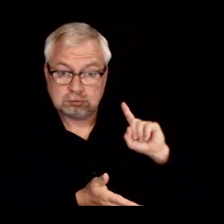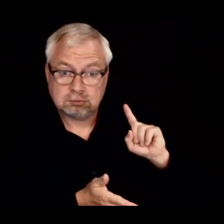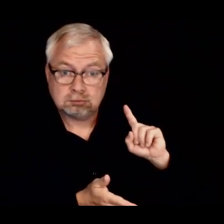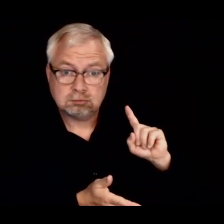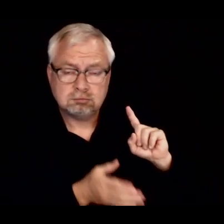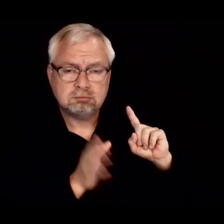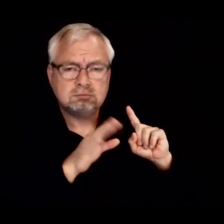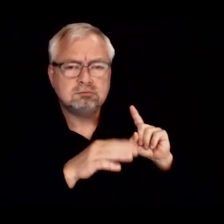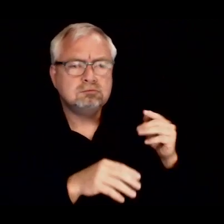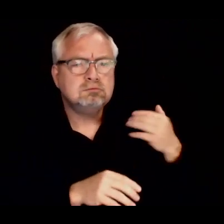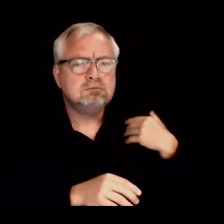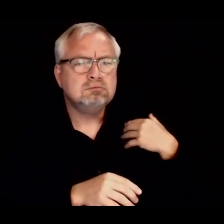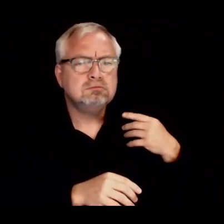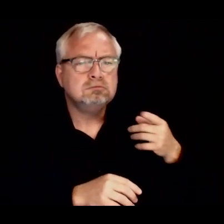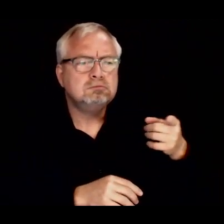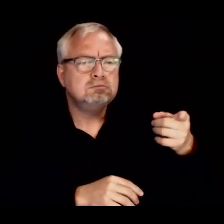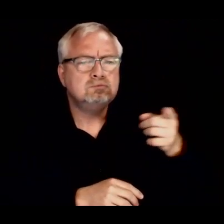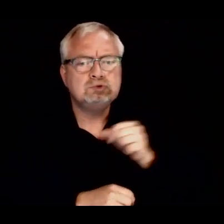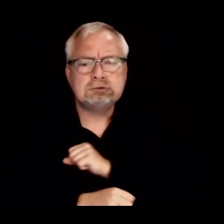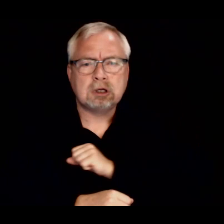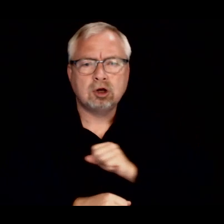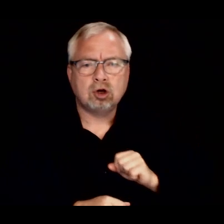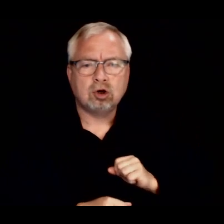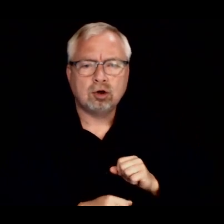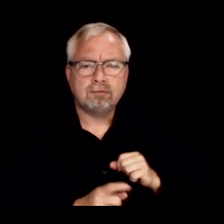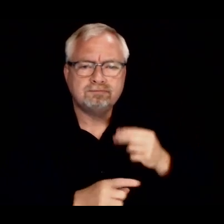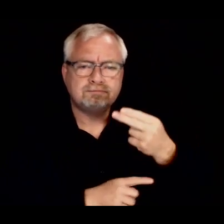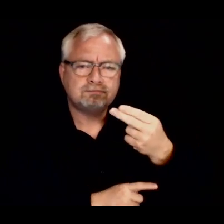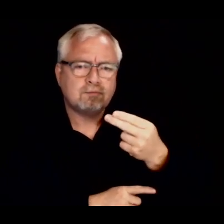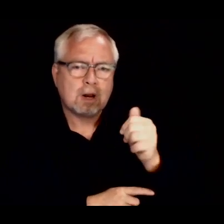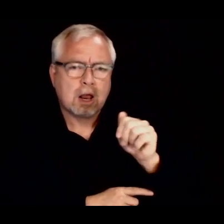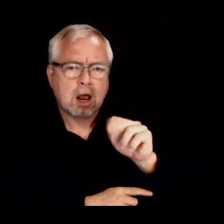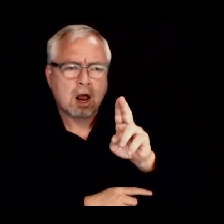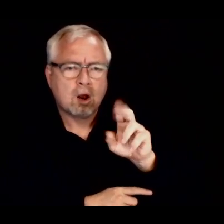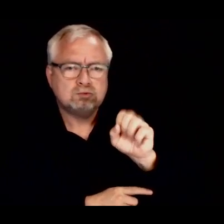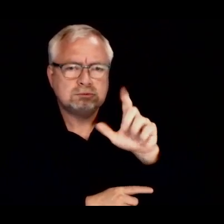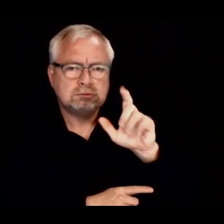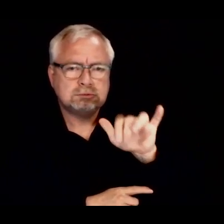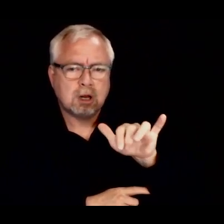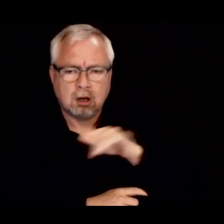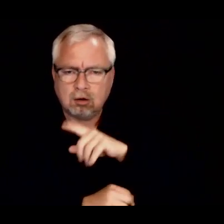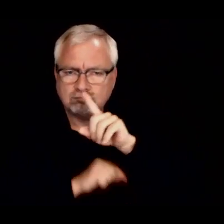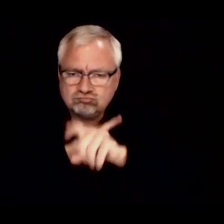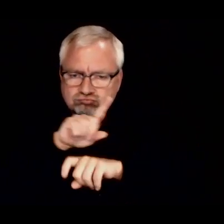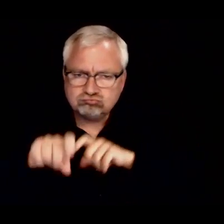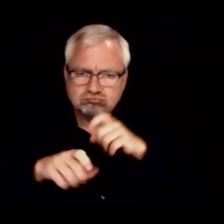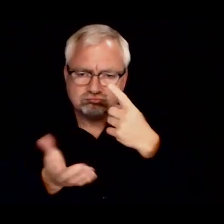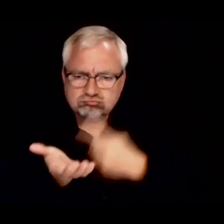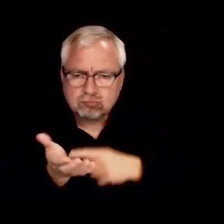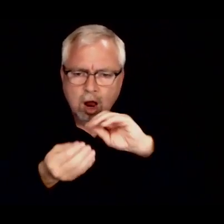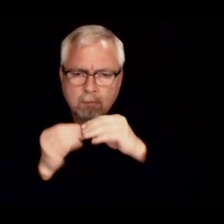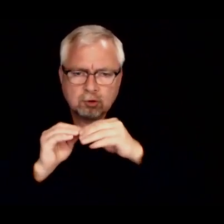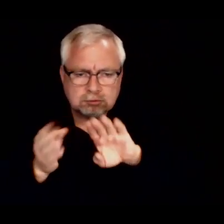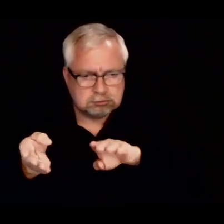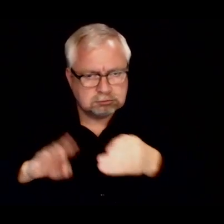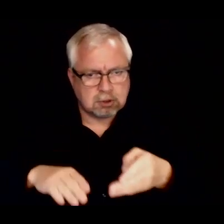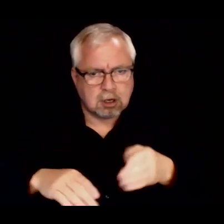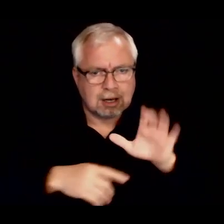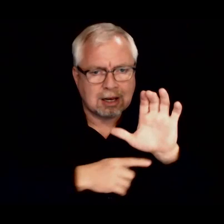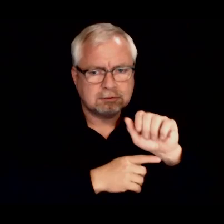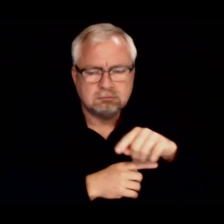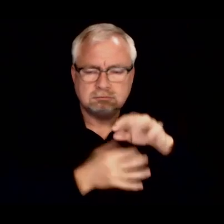Housley's inquiries and provided some more information about the number of deaths and cases at long-term care facilities. Do you have